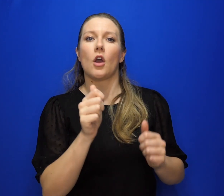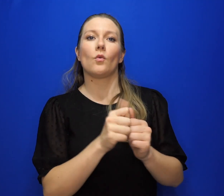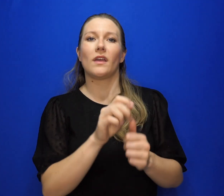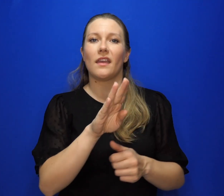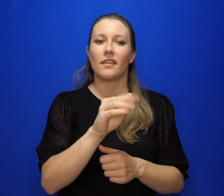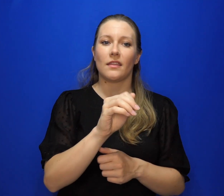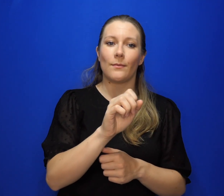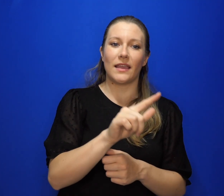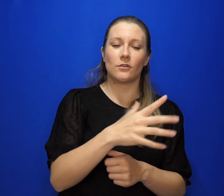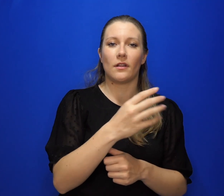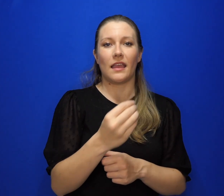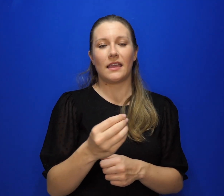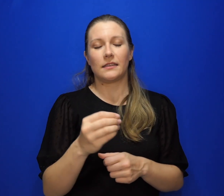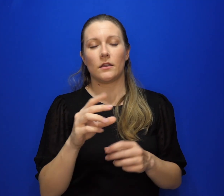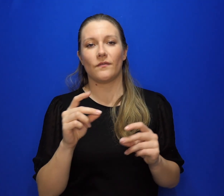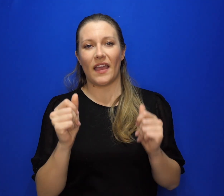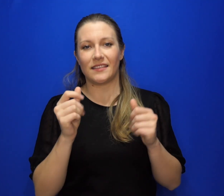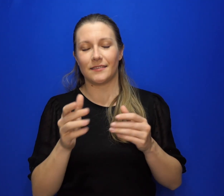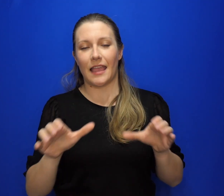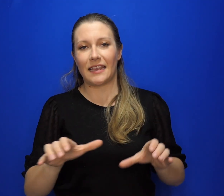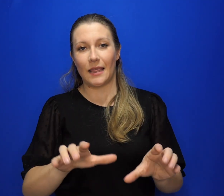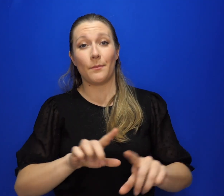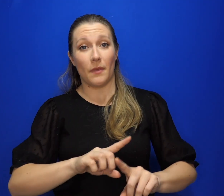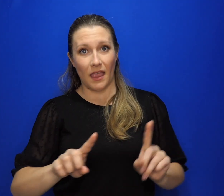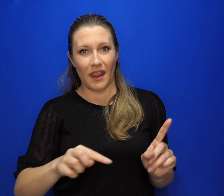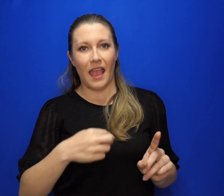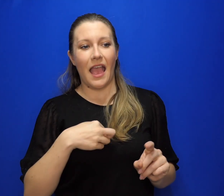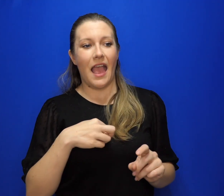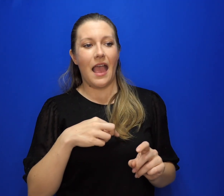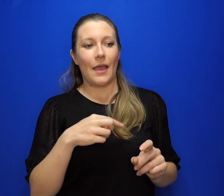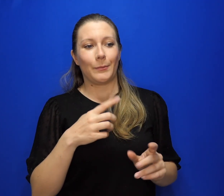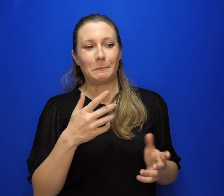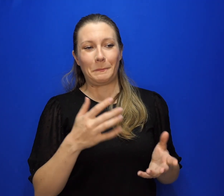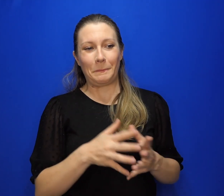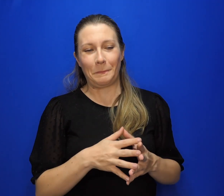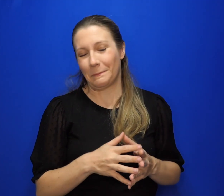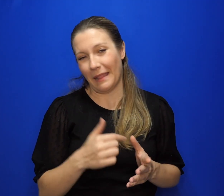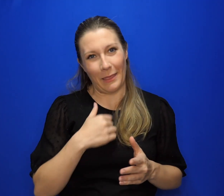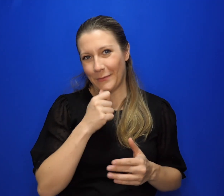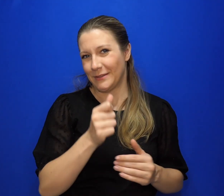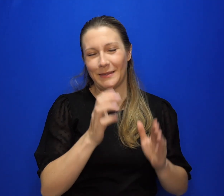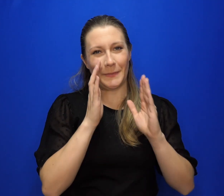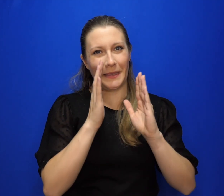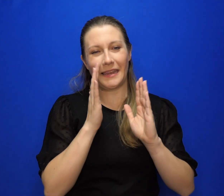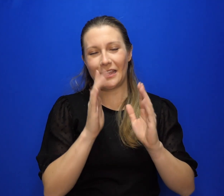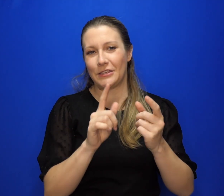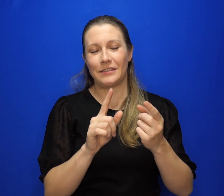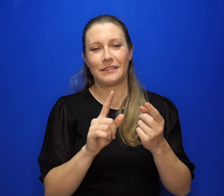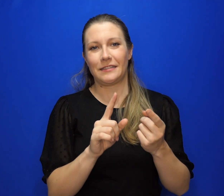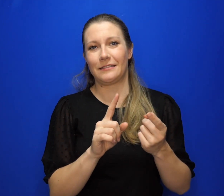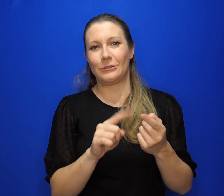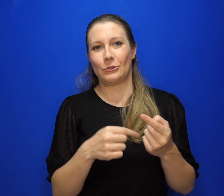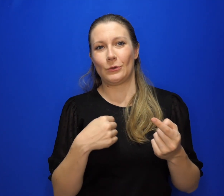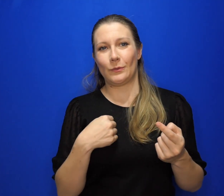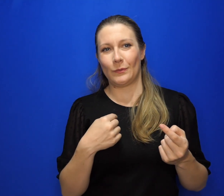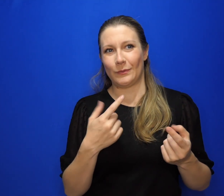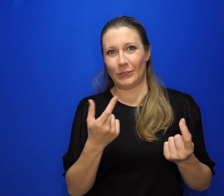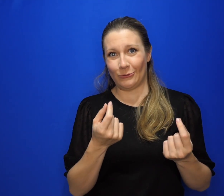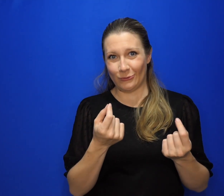I've done it because I was not paying as close attention to what I was dosing. Mm-hmm. And I took more than